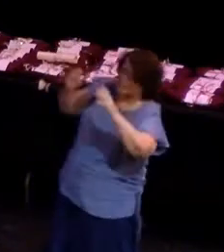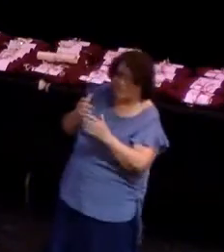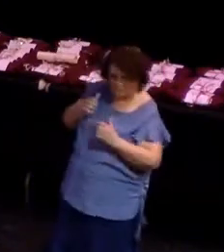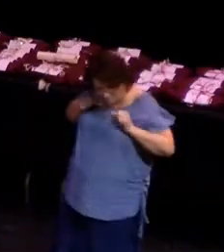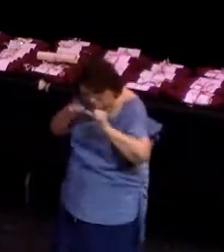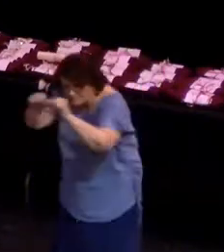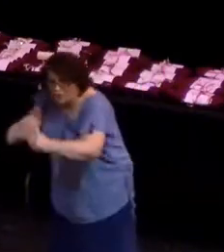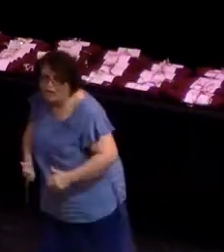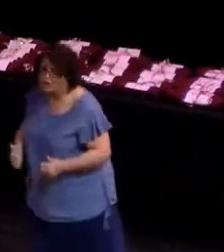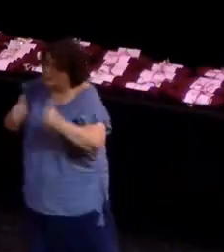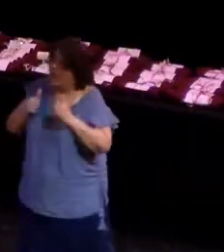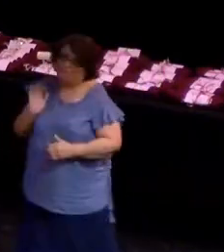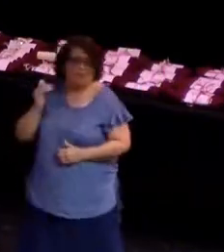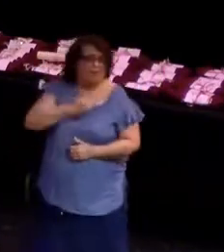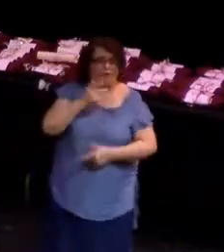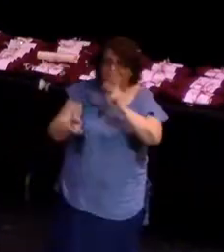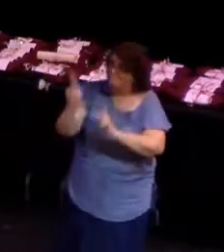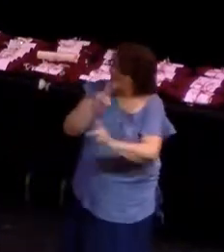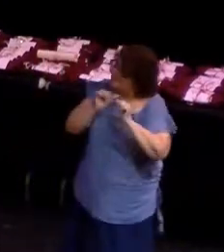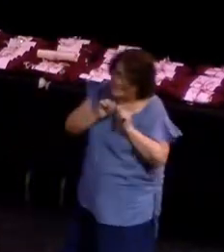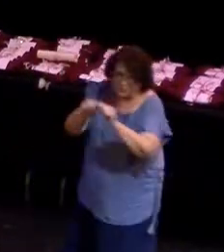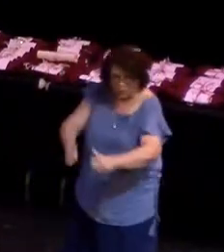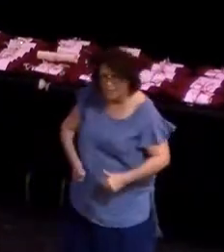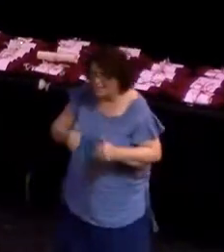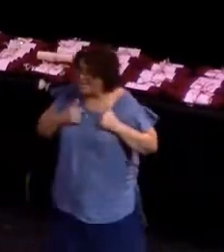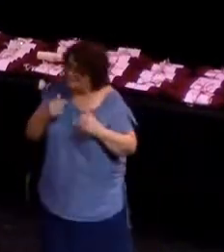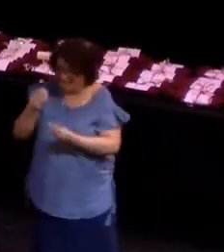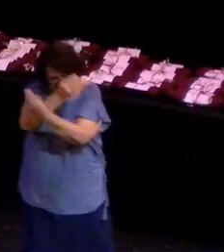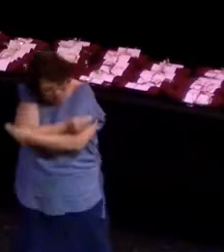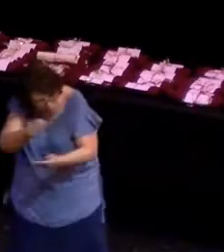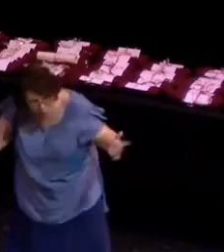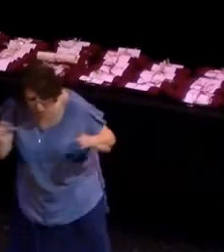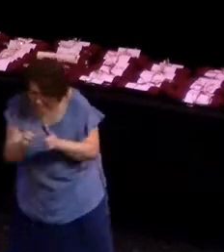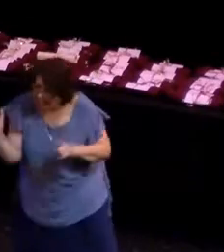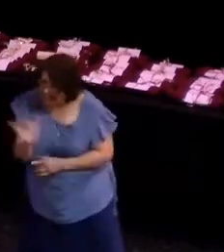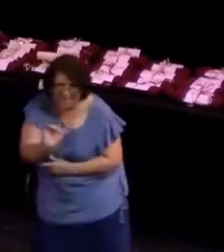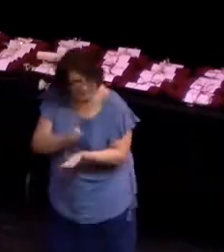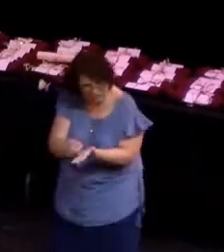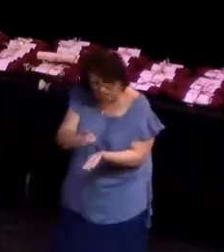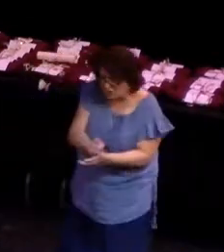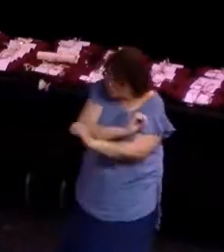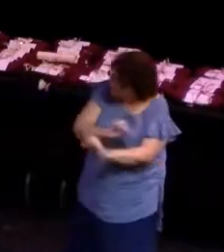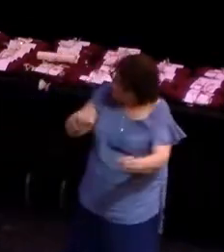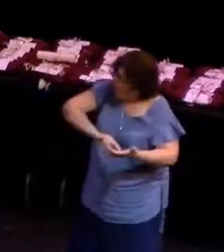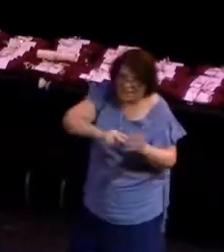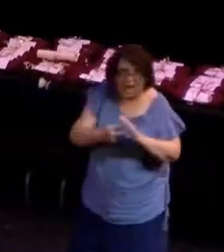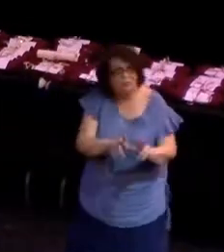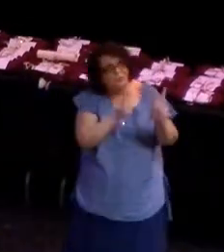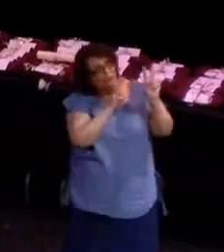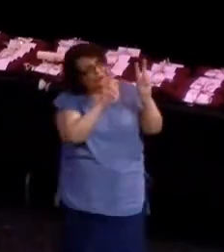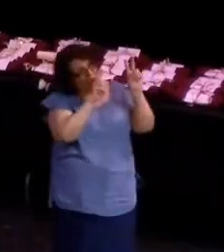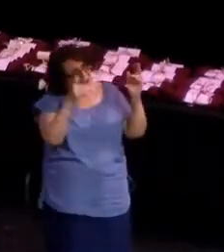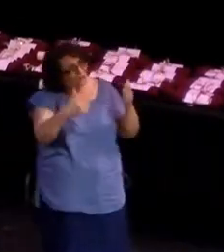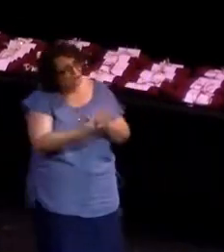the people live lives of those in power. Keep deceiving. I give you words like a dictionary, never hide the meaning. I was looking up to a